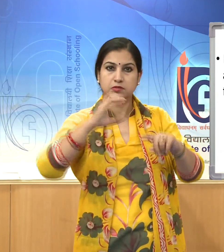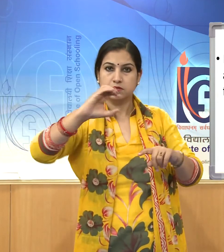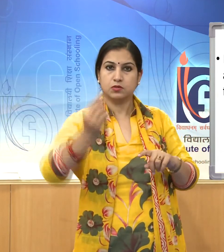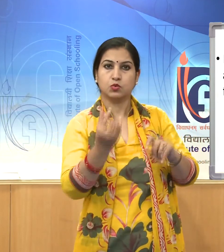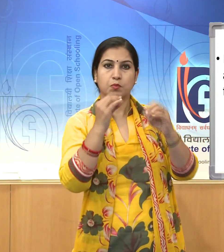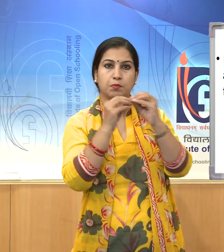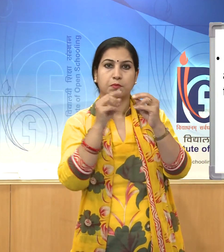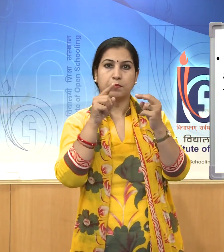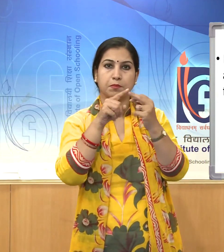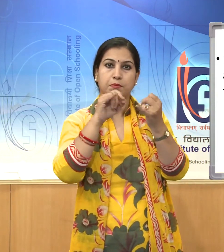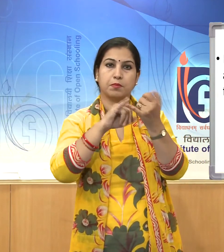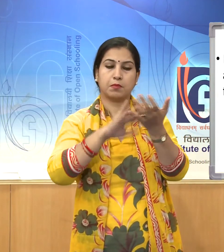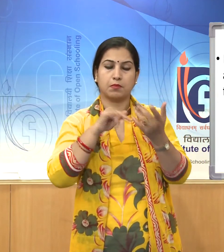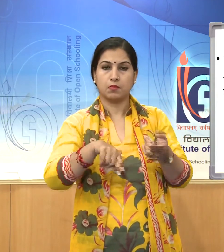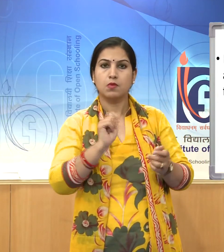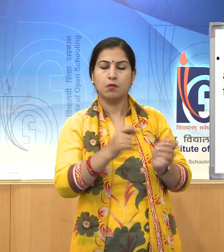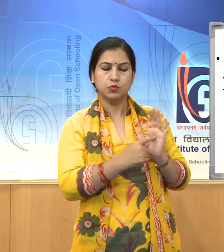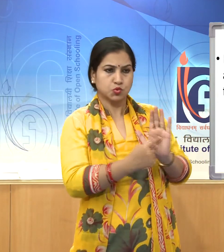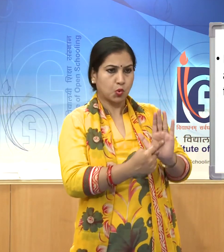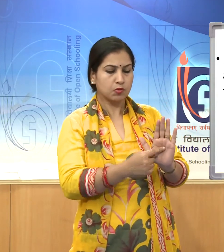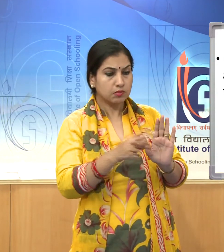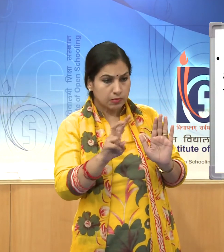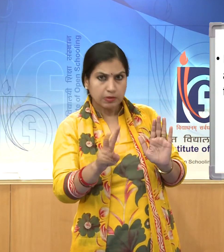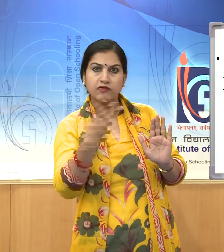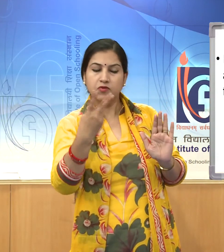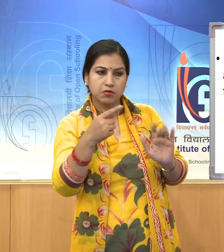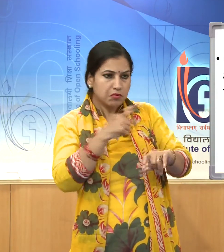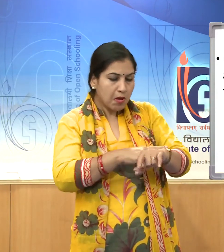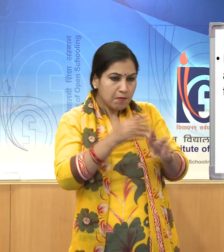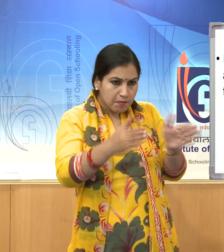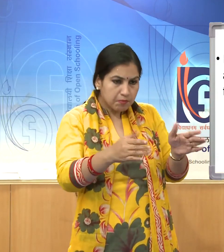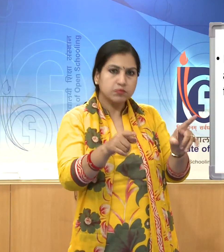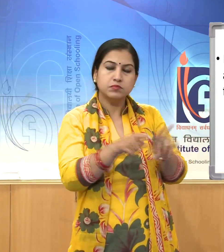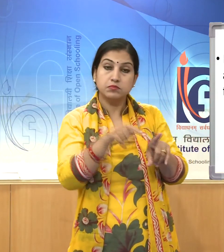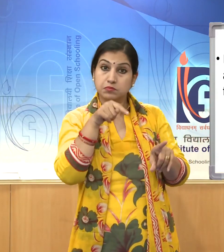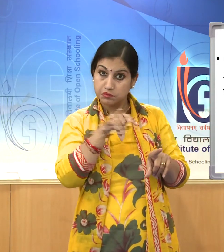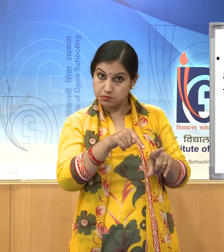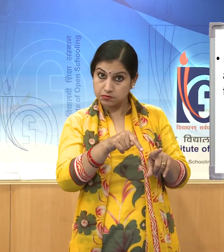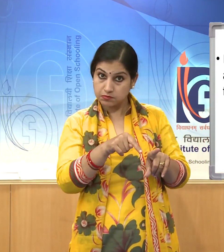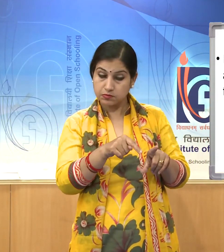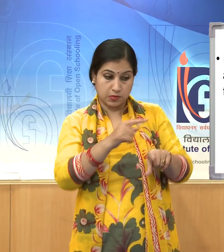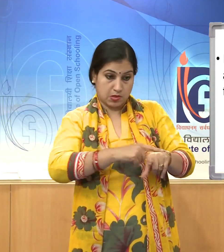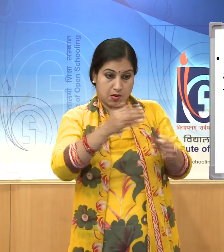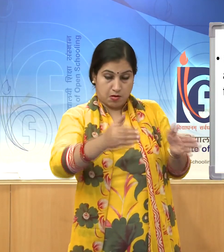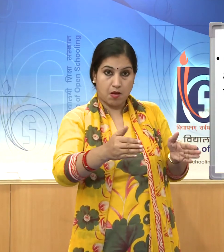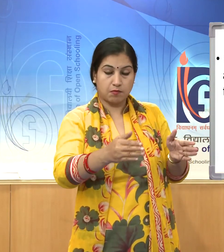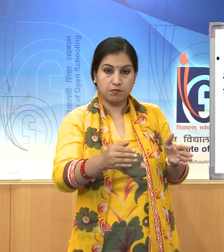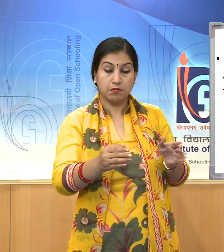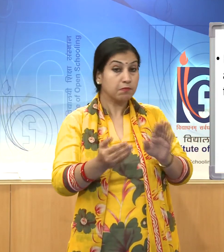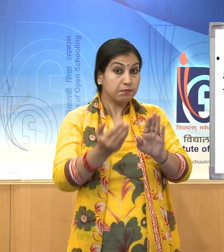Their works showed different periods, and each period was very